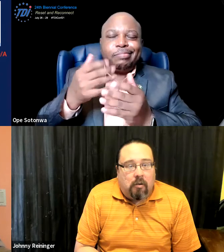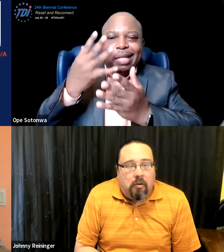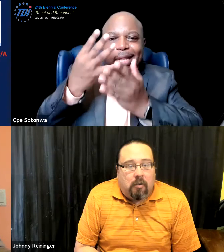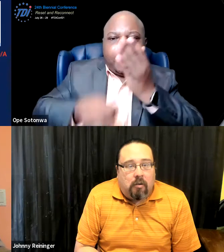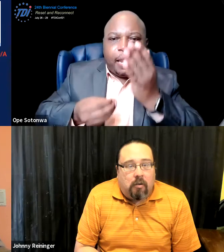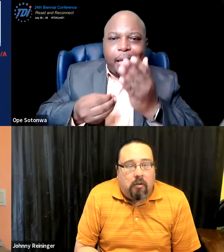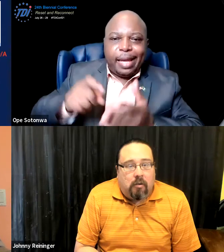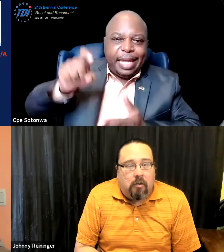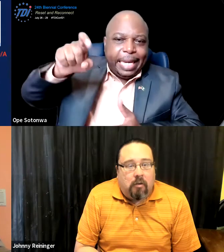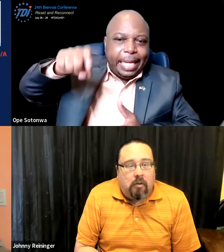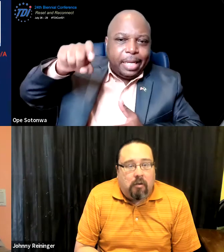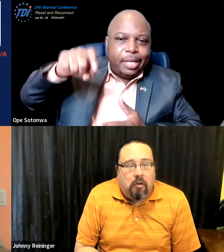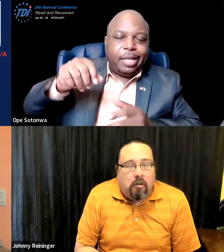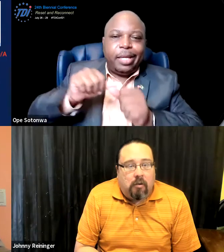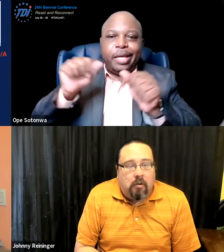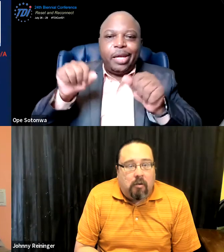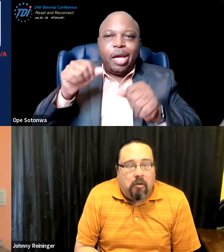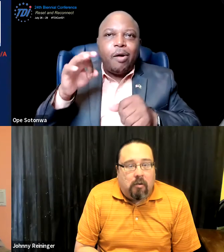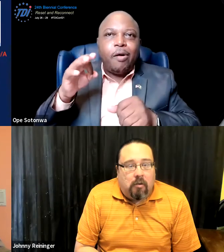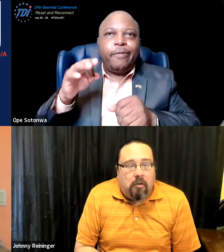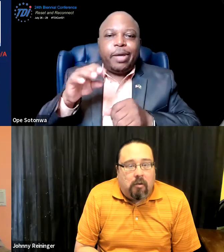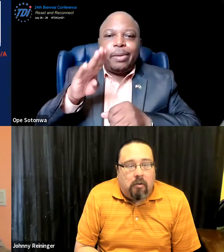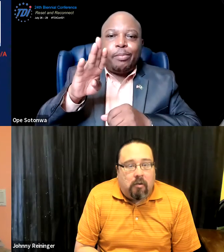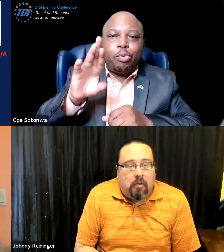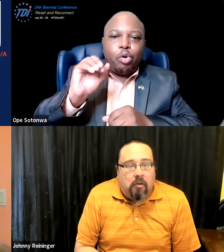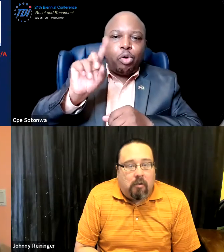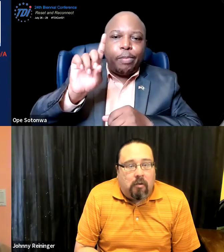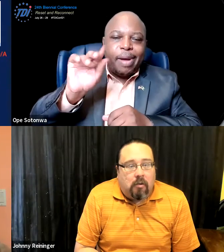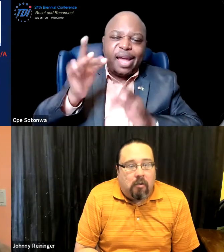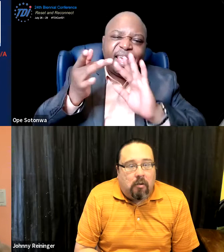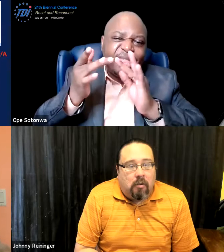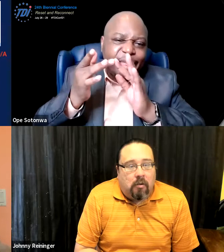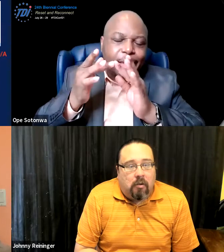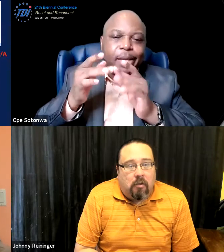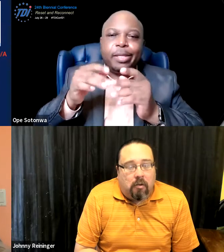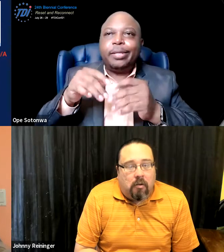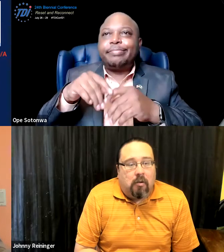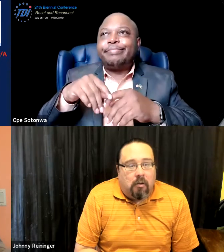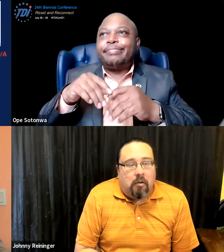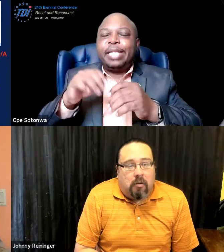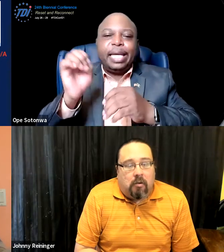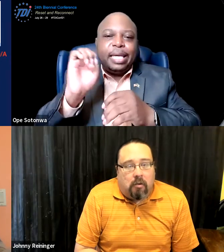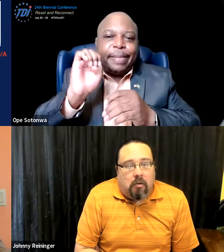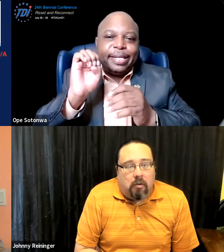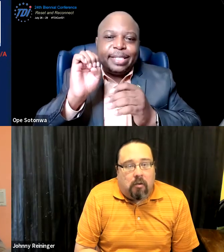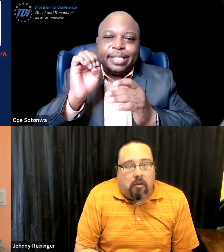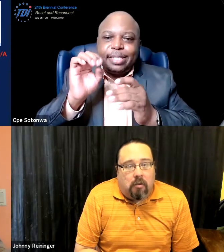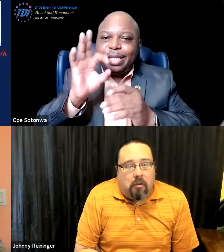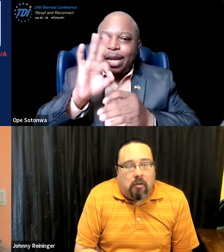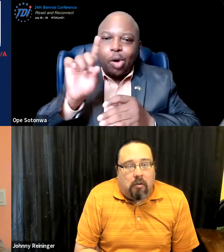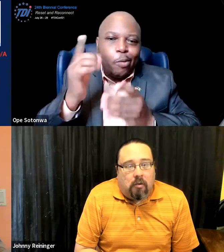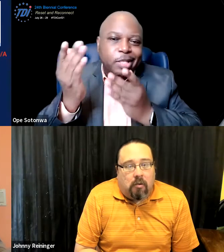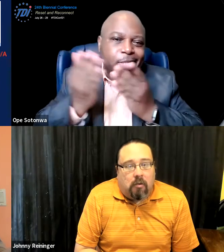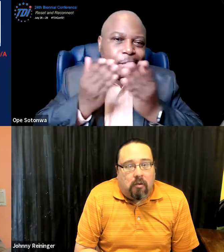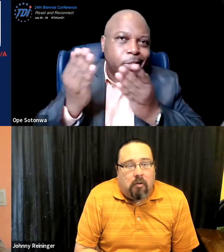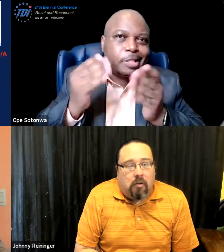So the community is experiencing a gap in needs, particularly when you talk about broadband